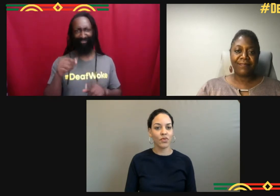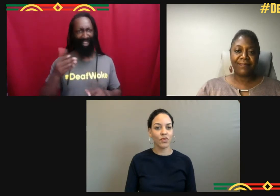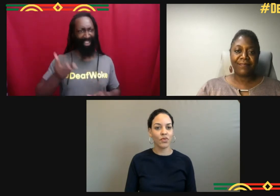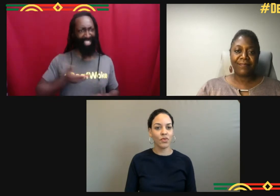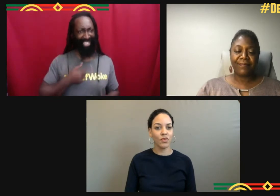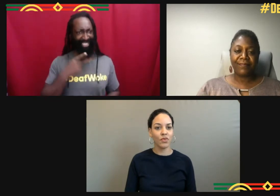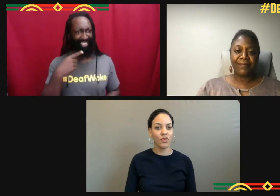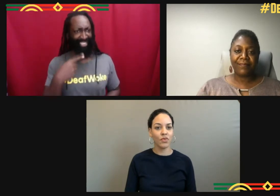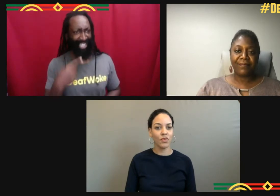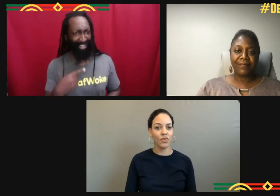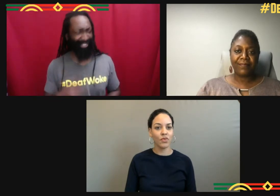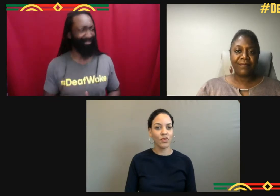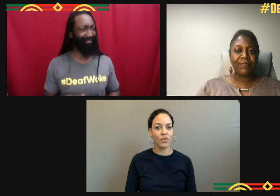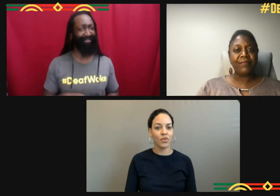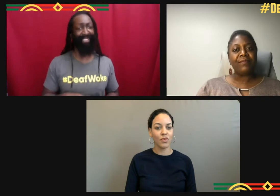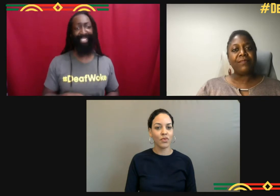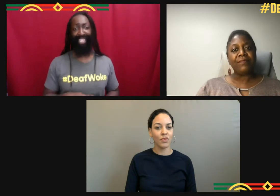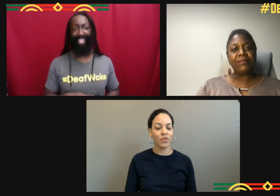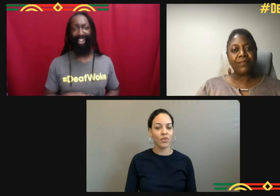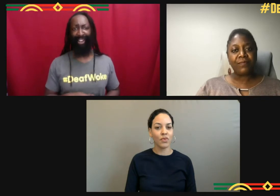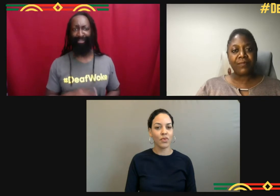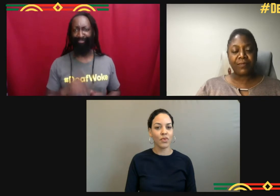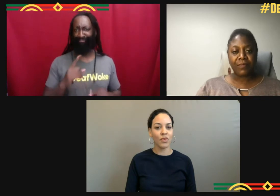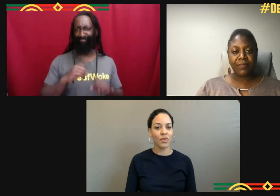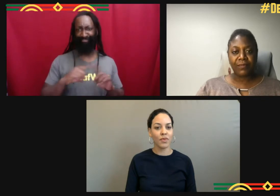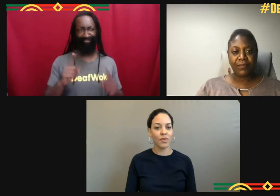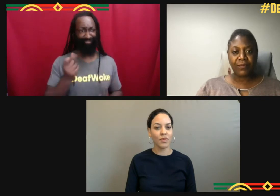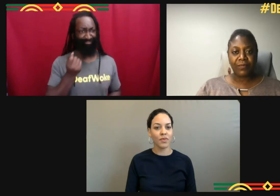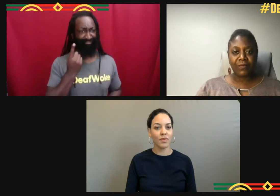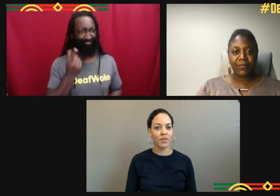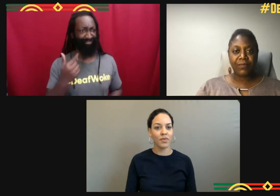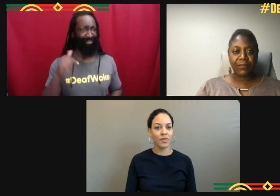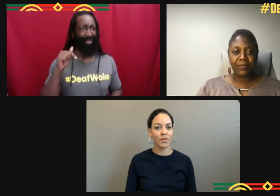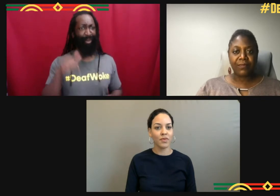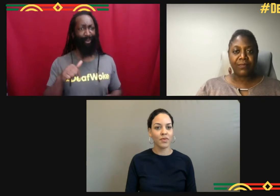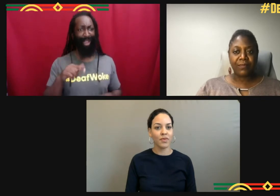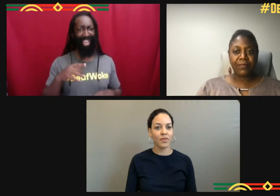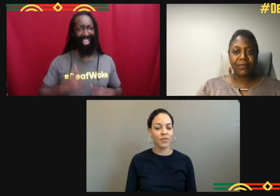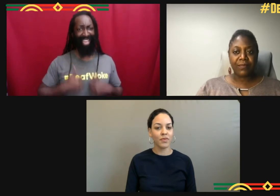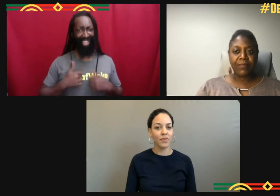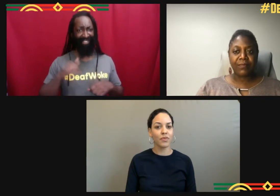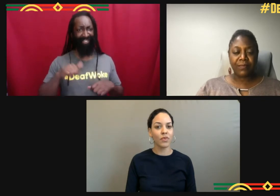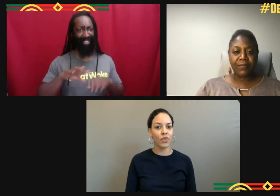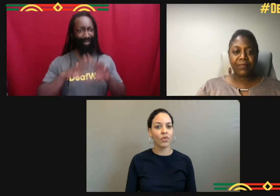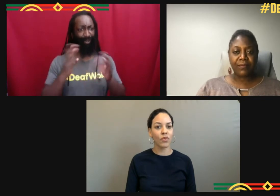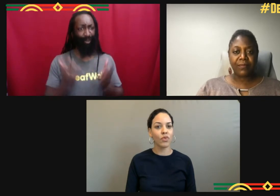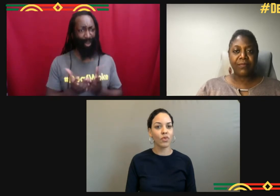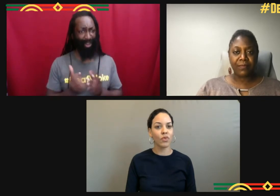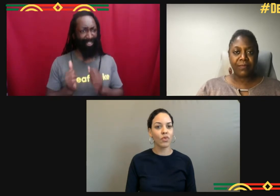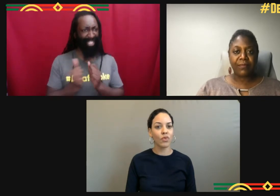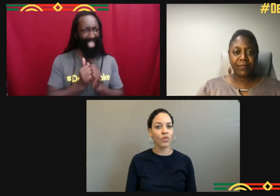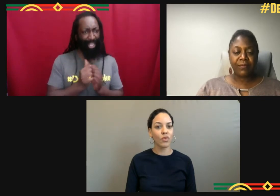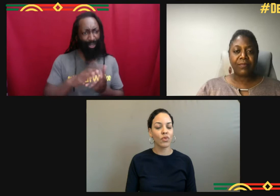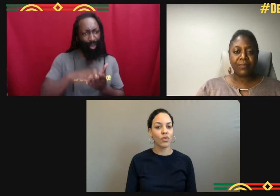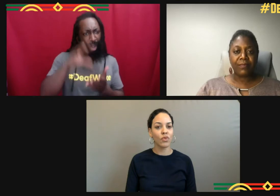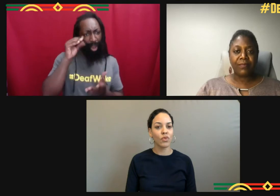So some people were wondering, you know, if our type of guest that we have on this